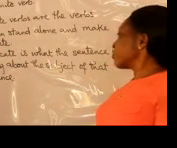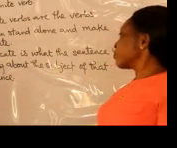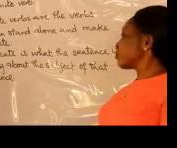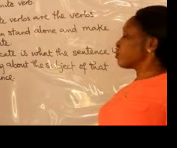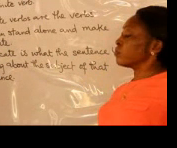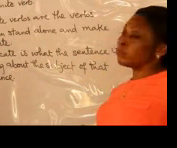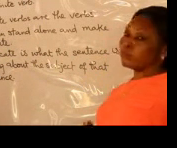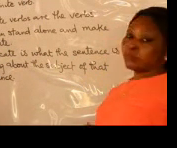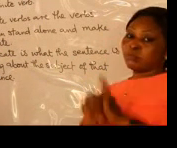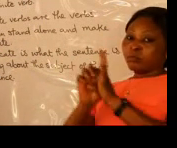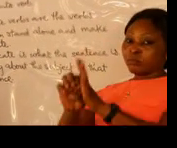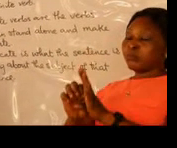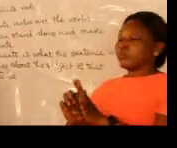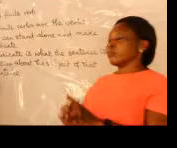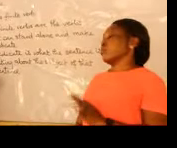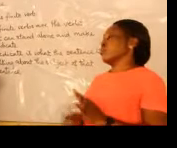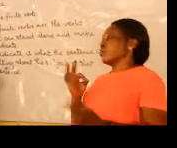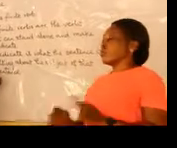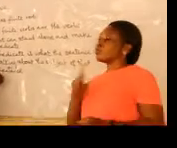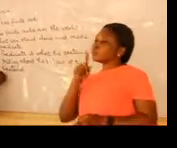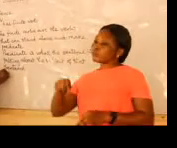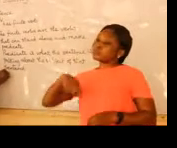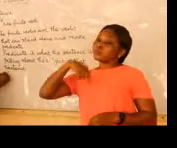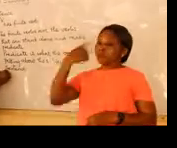For instance, in this case, if you say